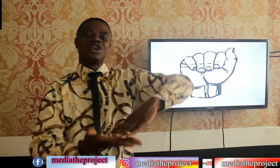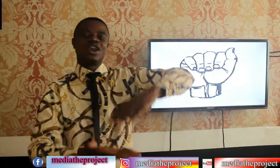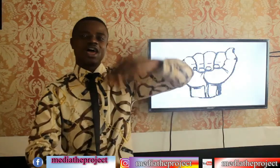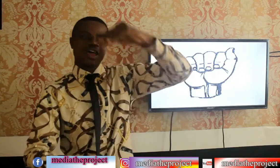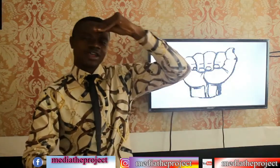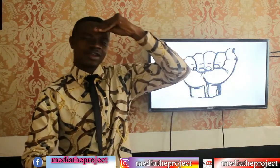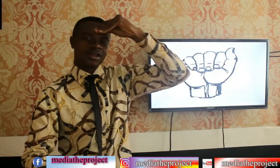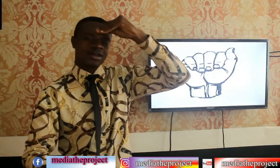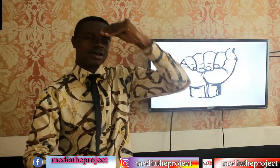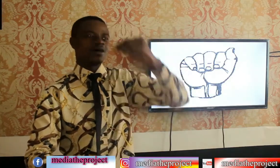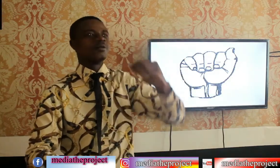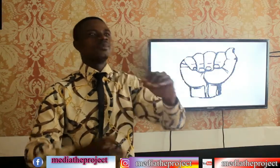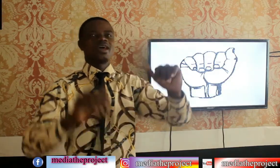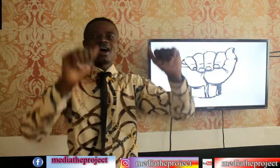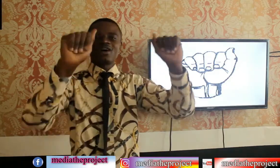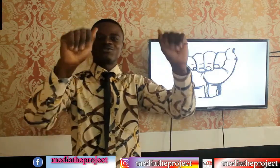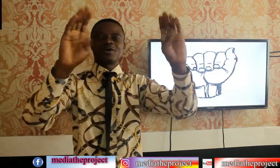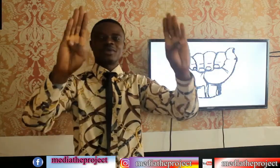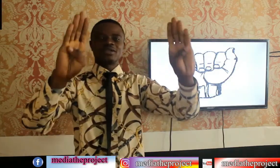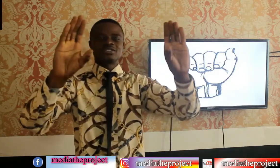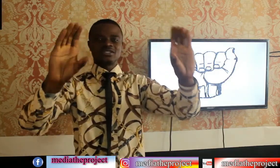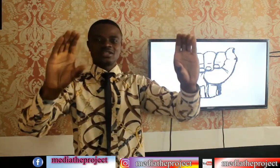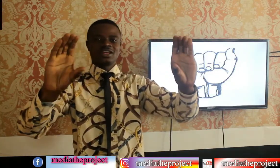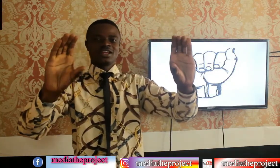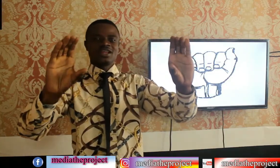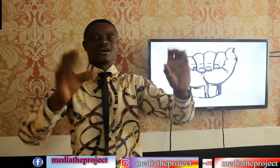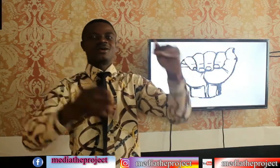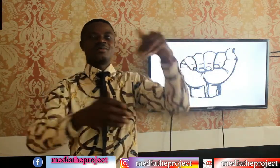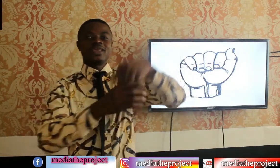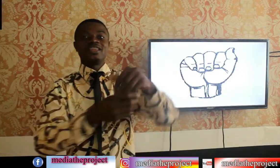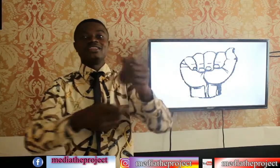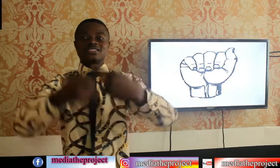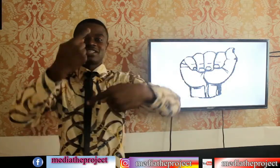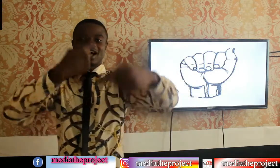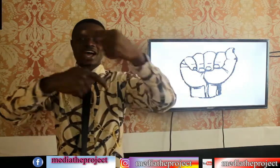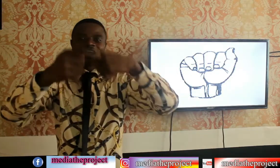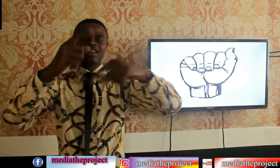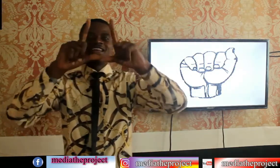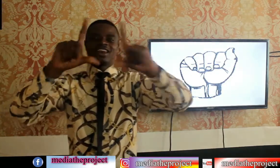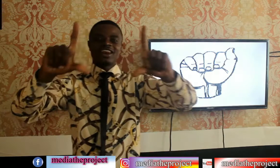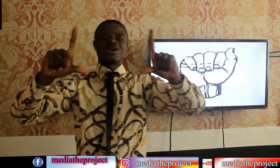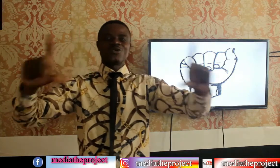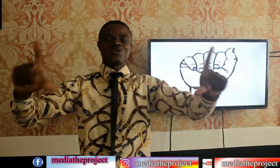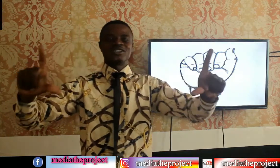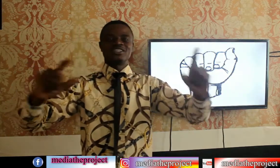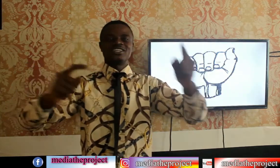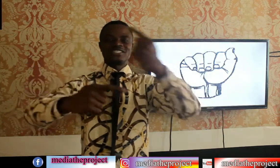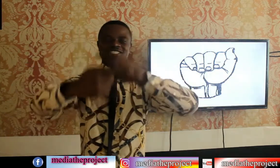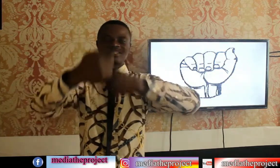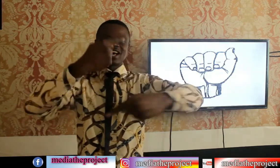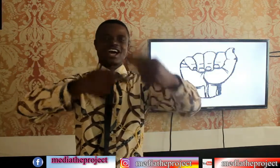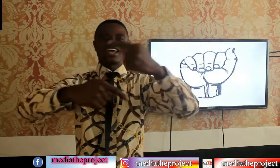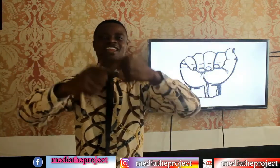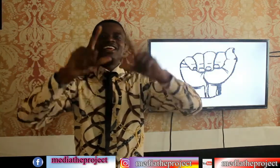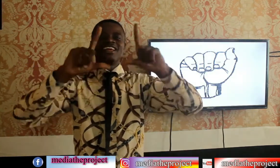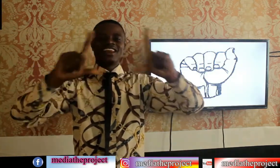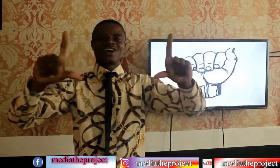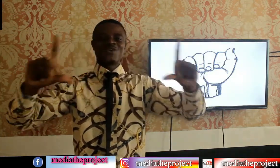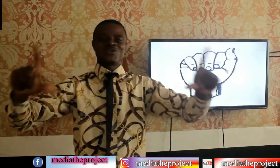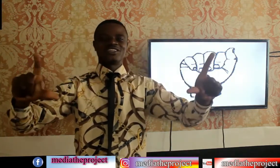to learn the alphabet in sign language. This is sign